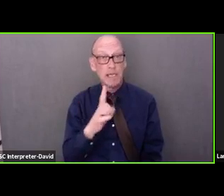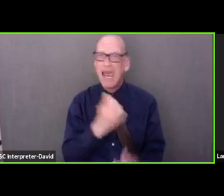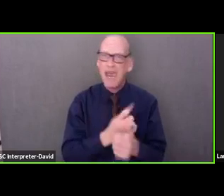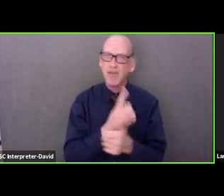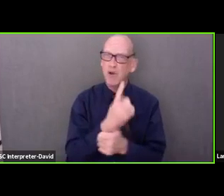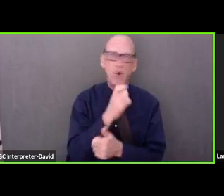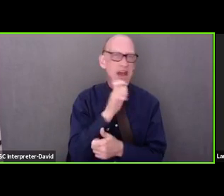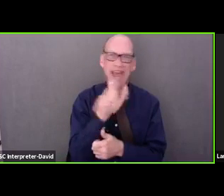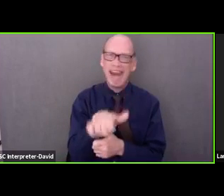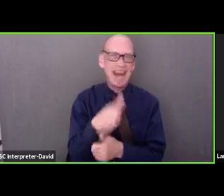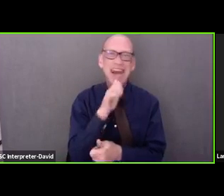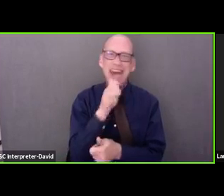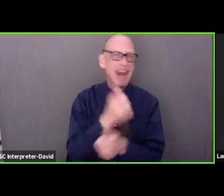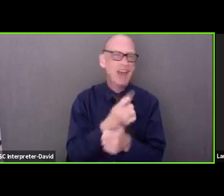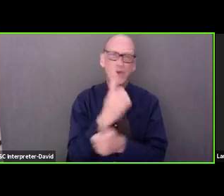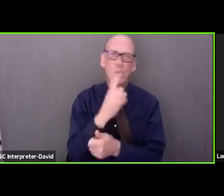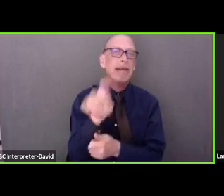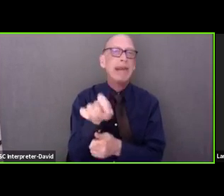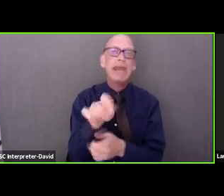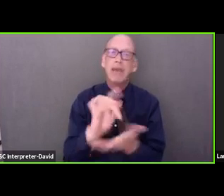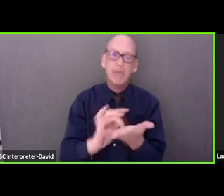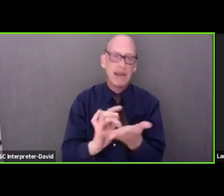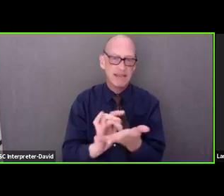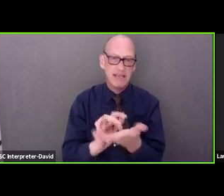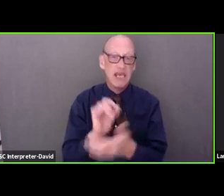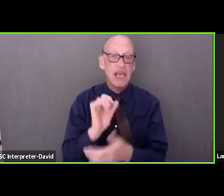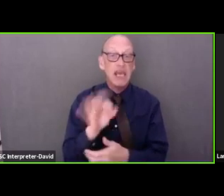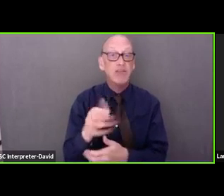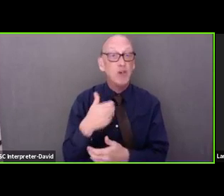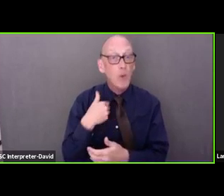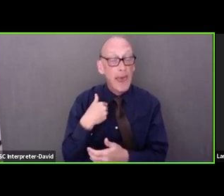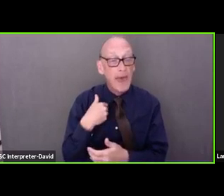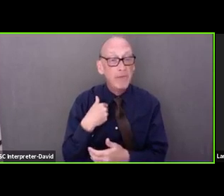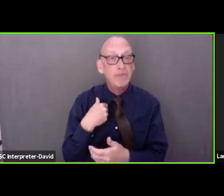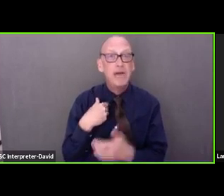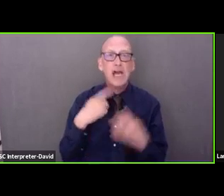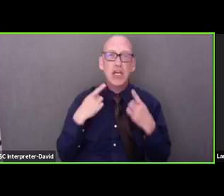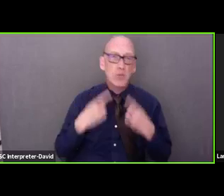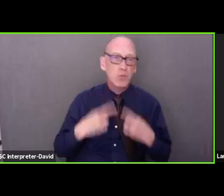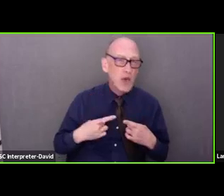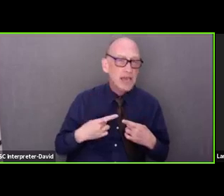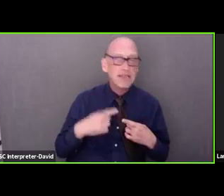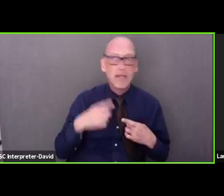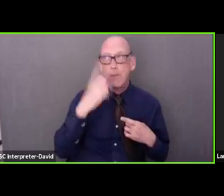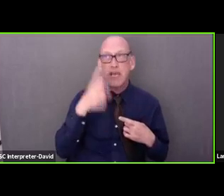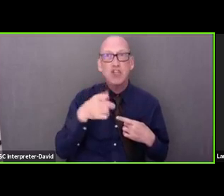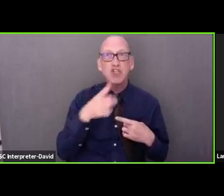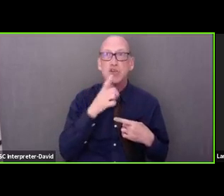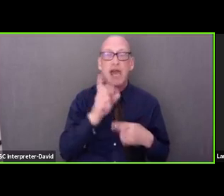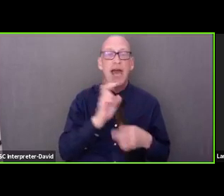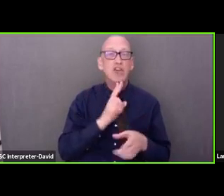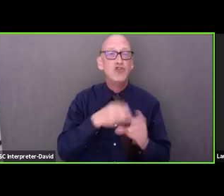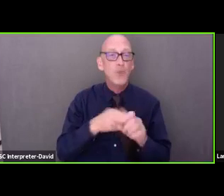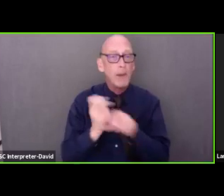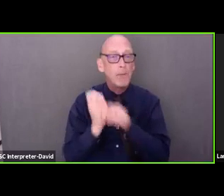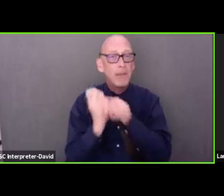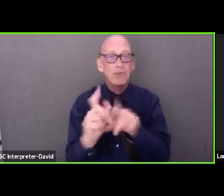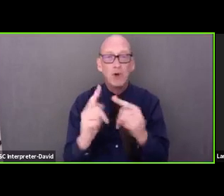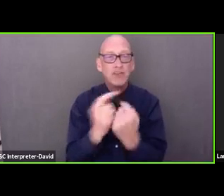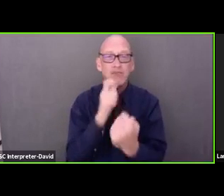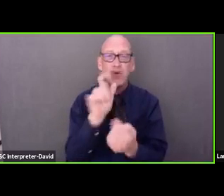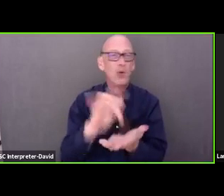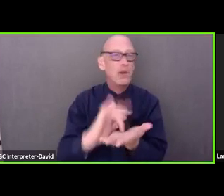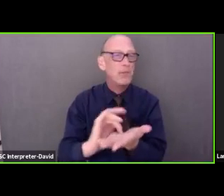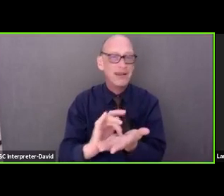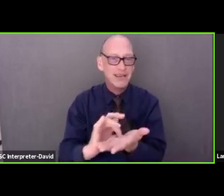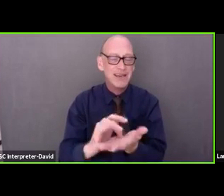need medication. If you have some, reactive depression because you didn't make the baseball team, you don't need medication for that, right?